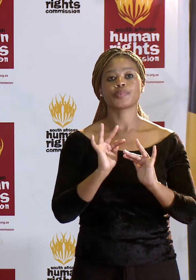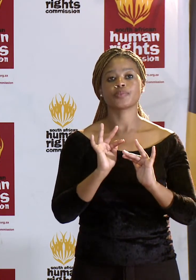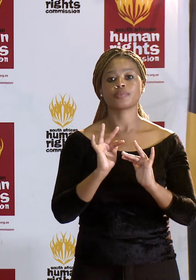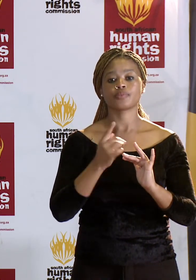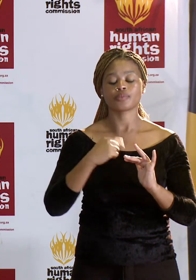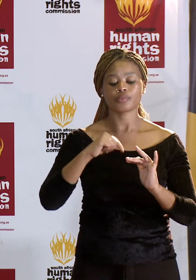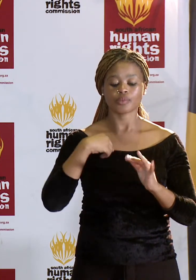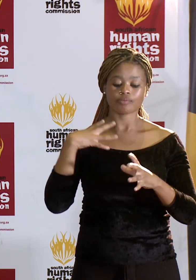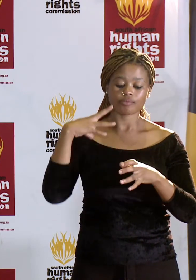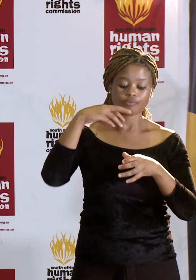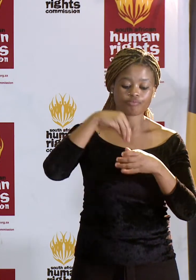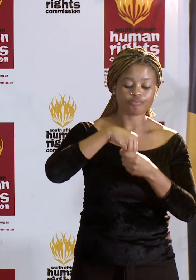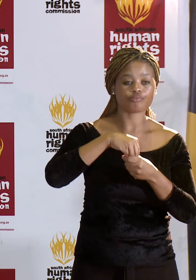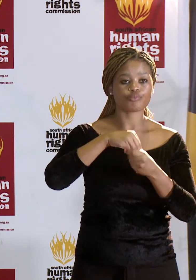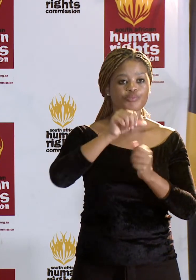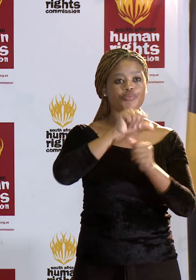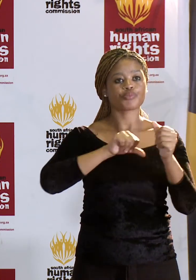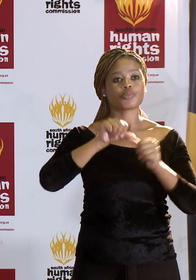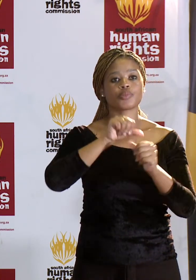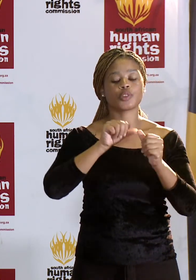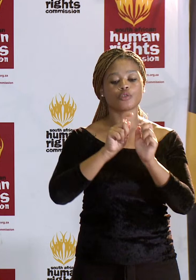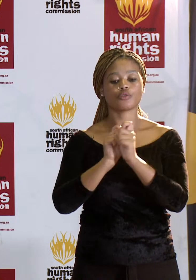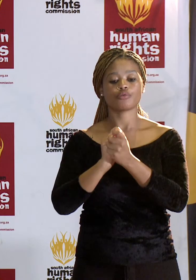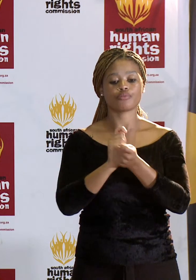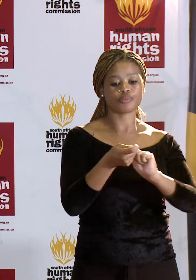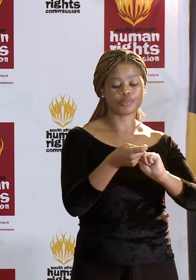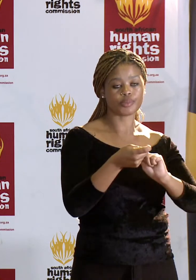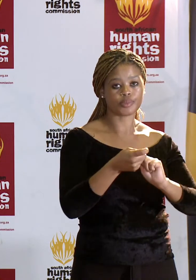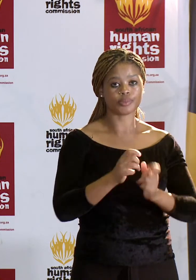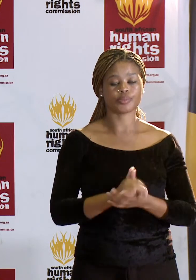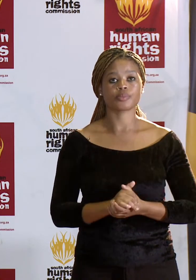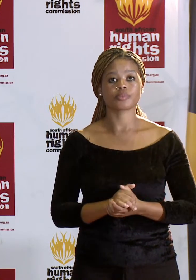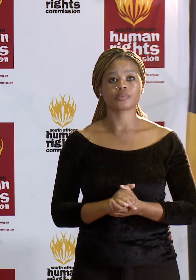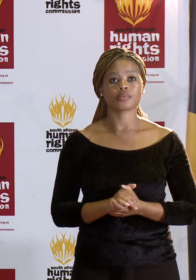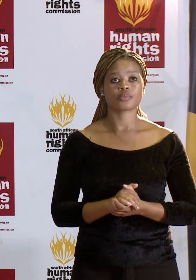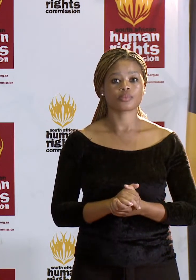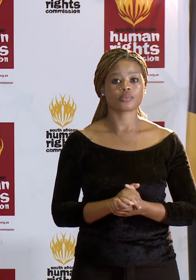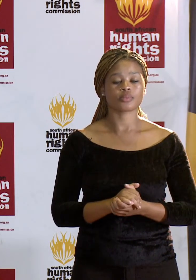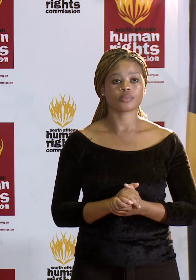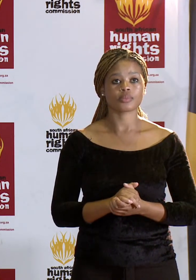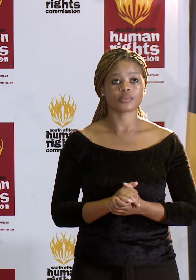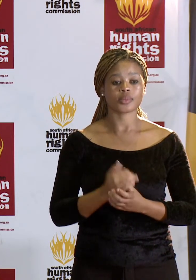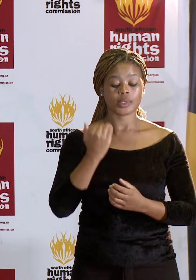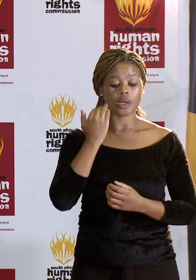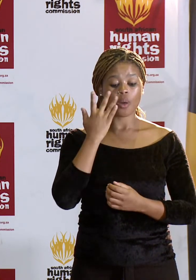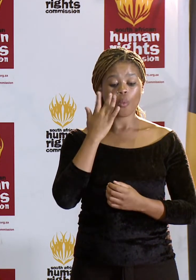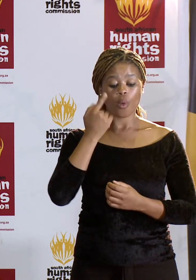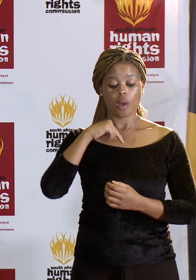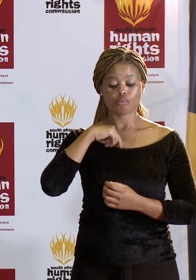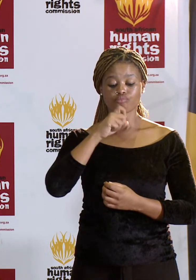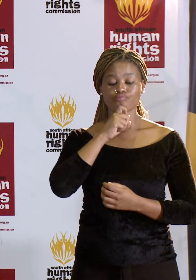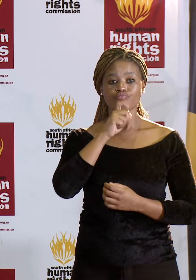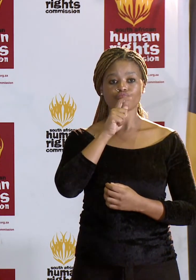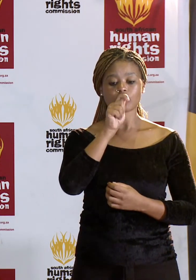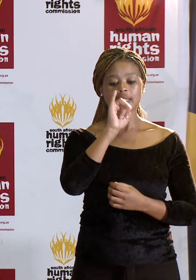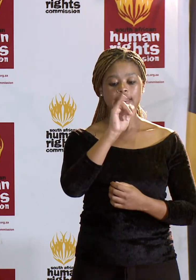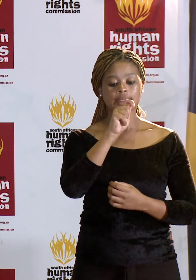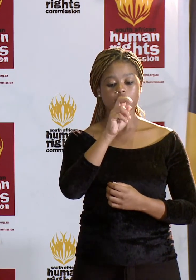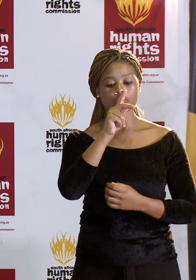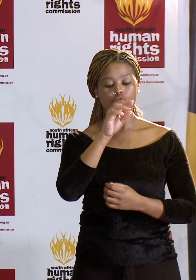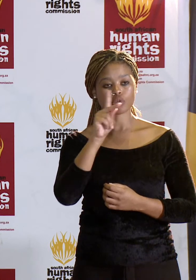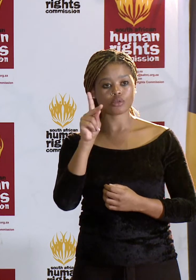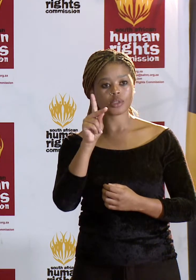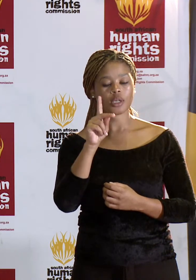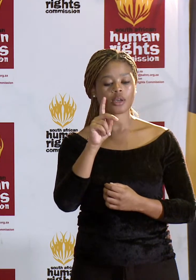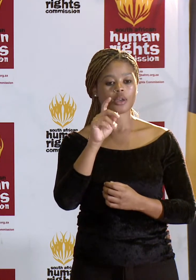ultimately contributing to social change. So, xa sisebenzisa o-TikTok,